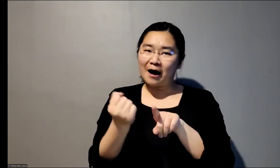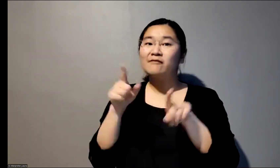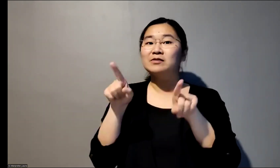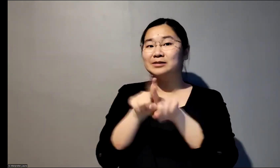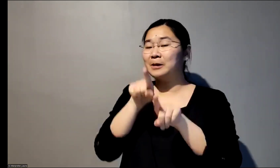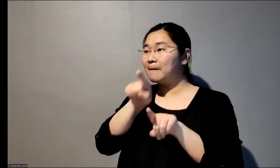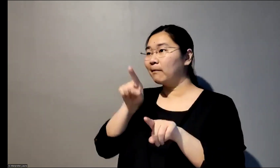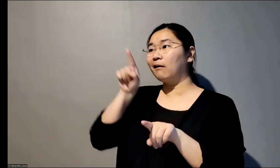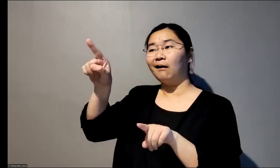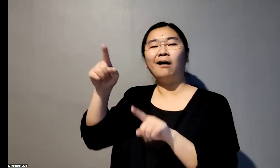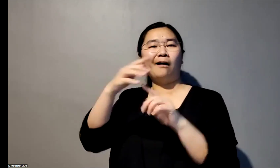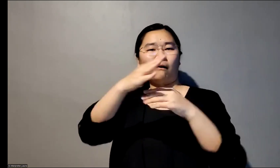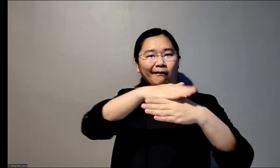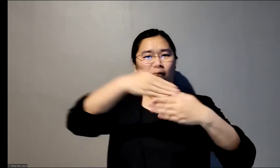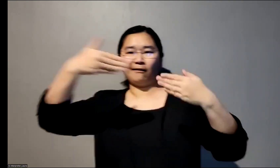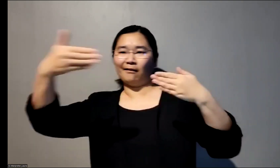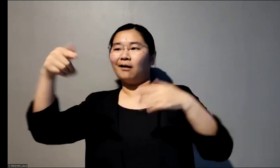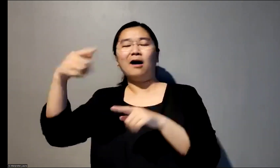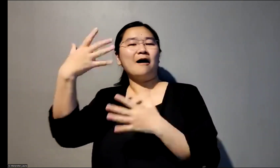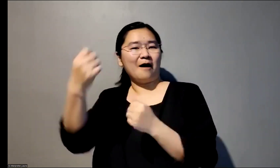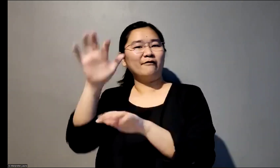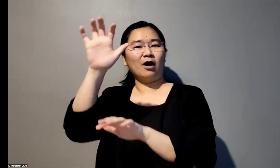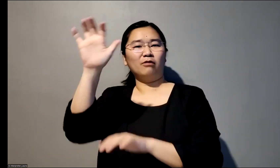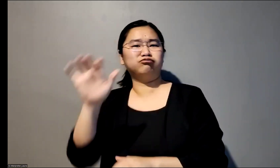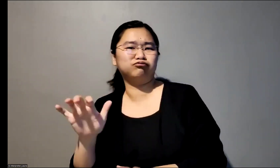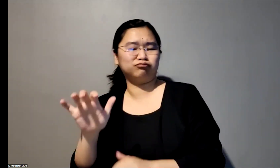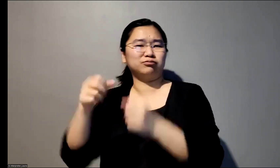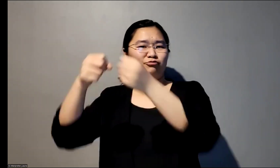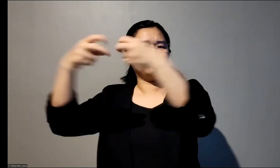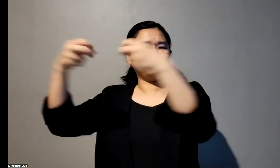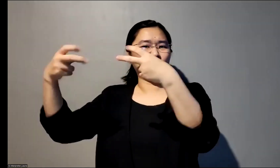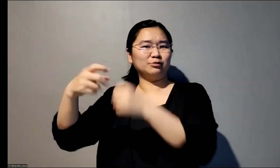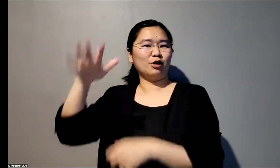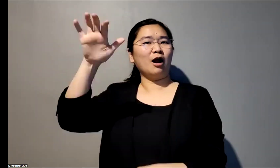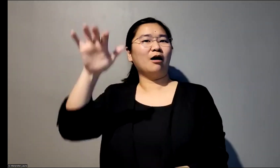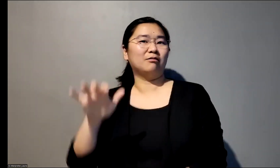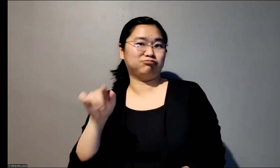channel. Please choose the channel that you will follow throughout the meeting.